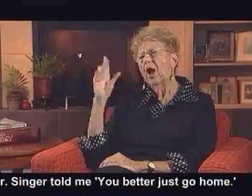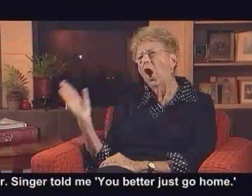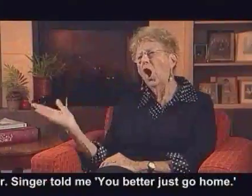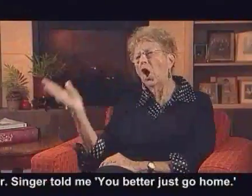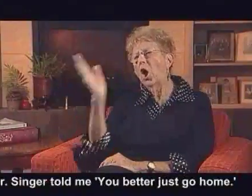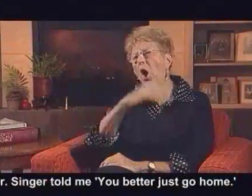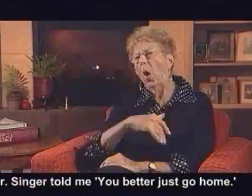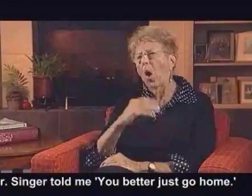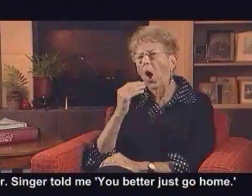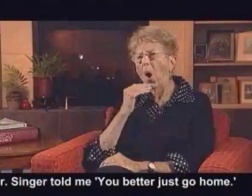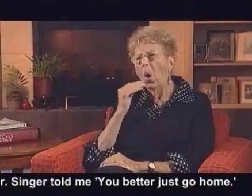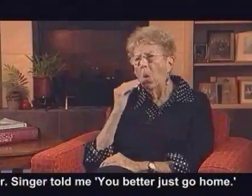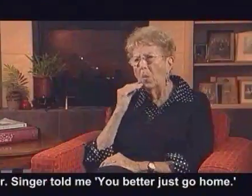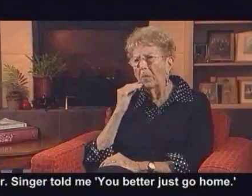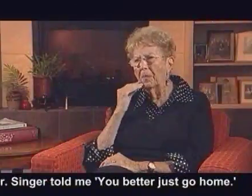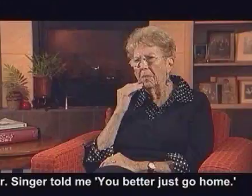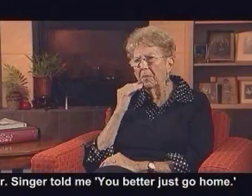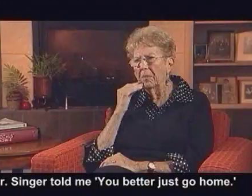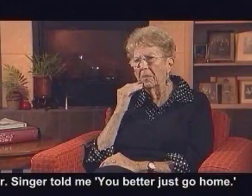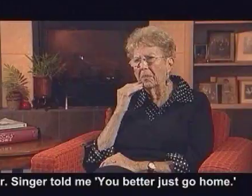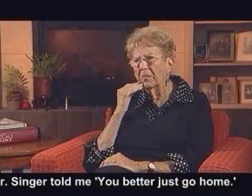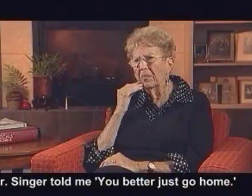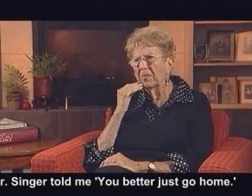Dr. Singer told me, "You better just go home."